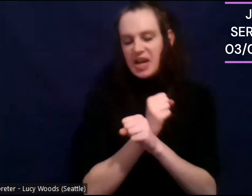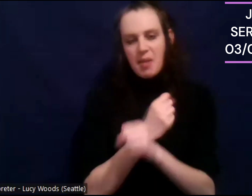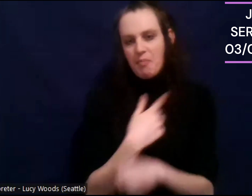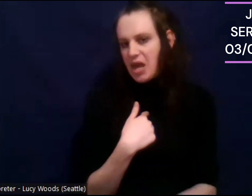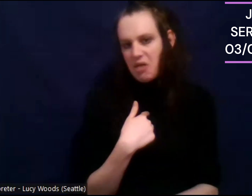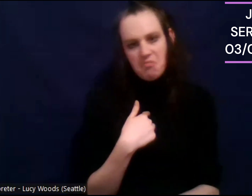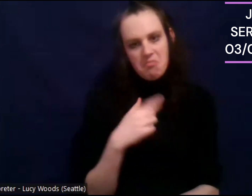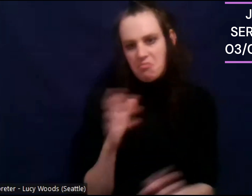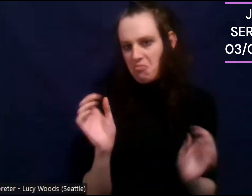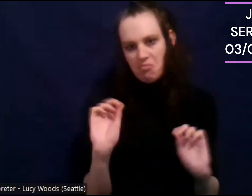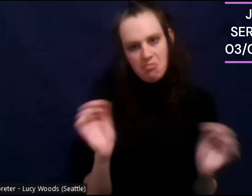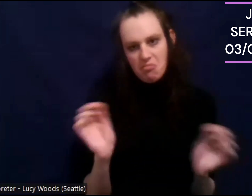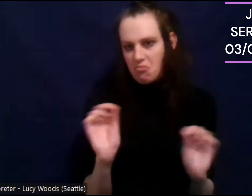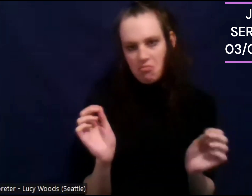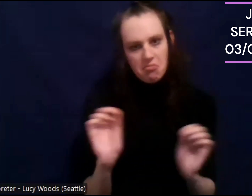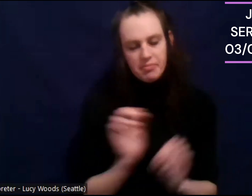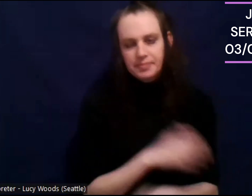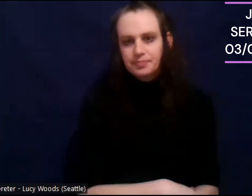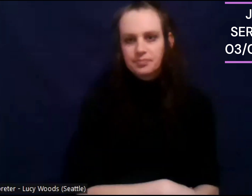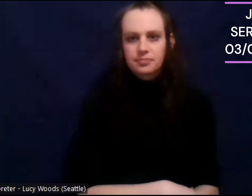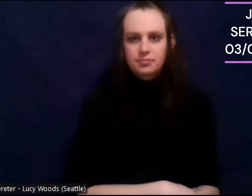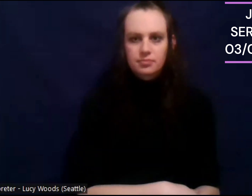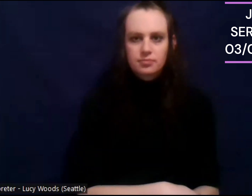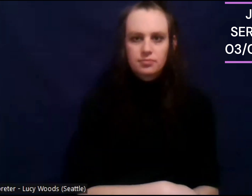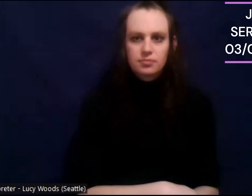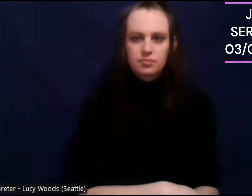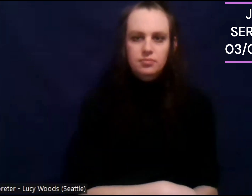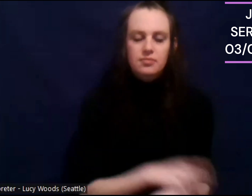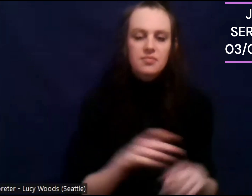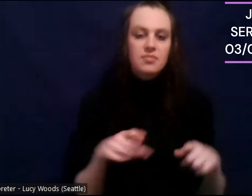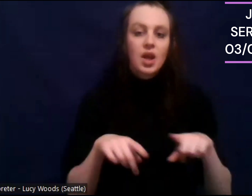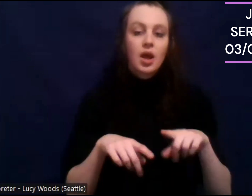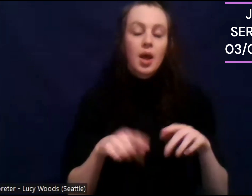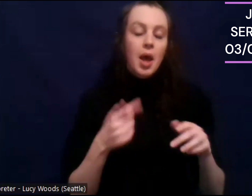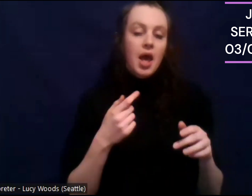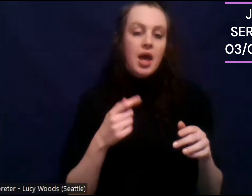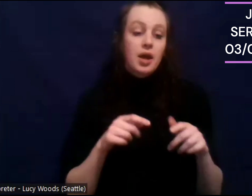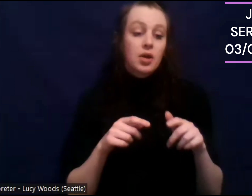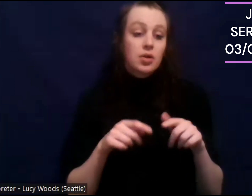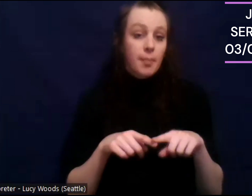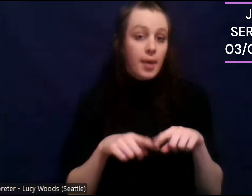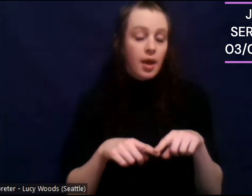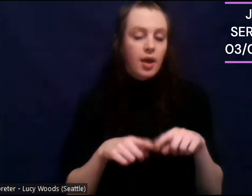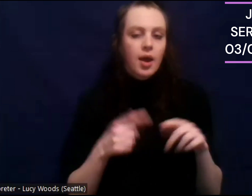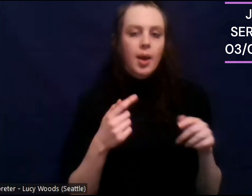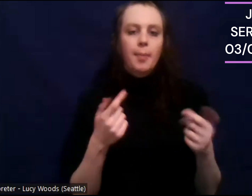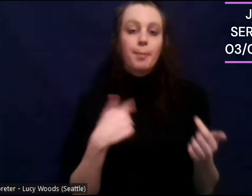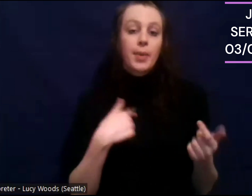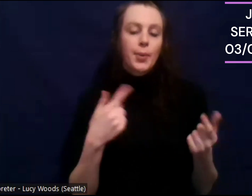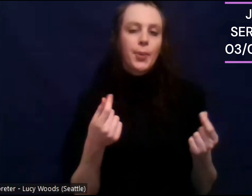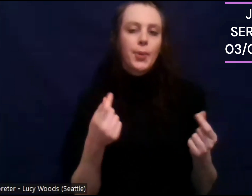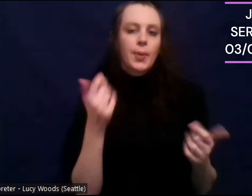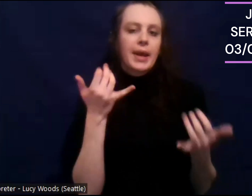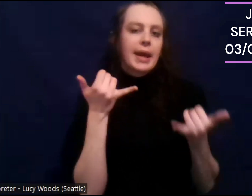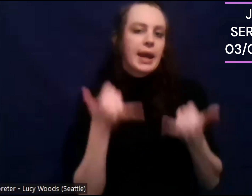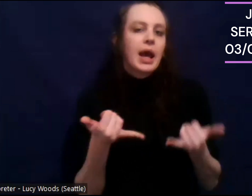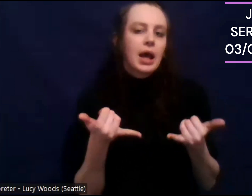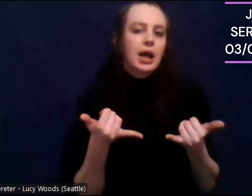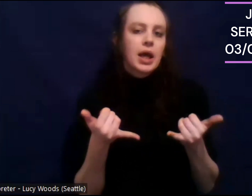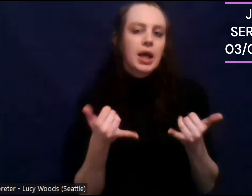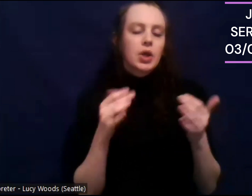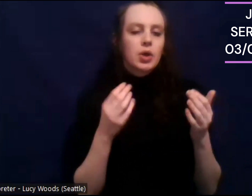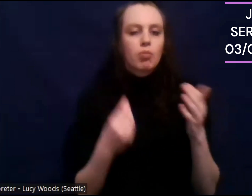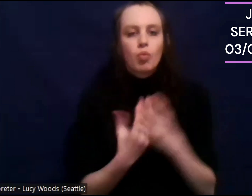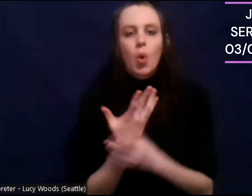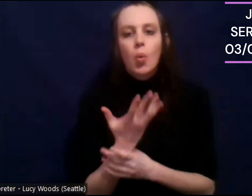bit. It all depends on what I'm doing today to maintain and grow not only my sobriety, but